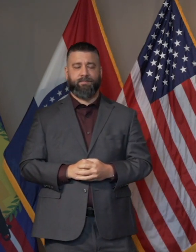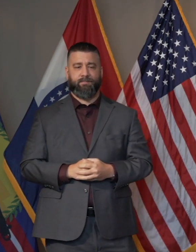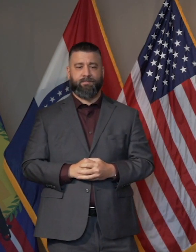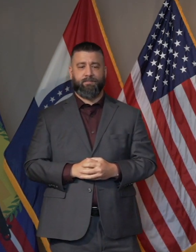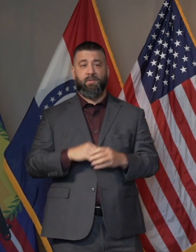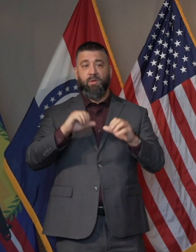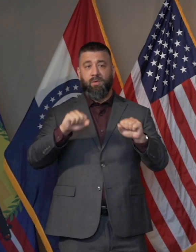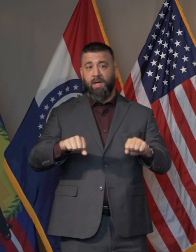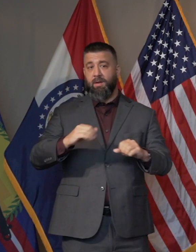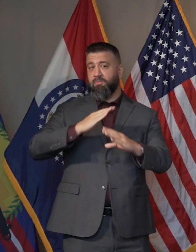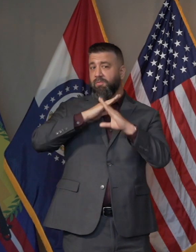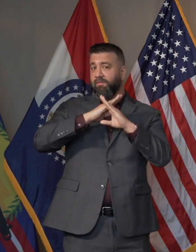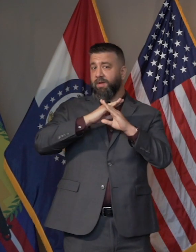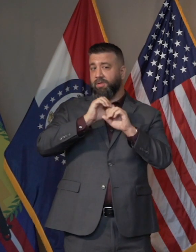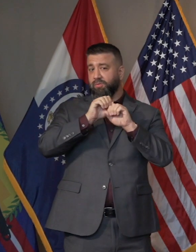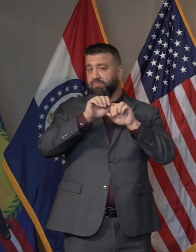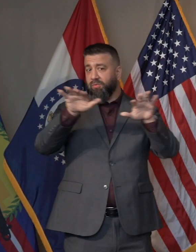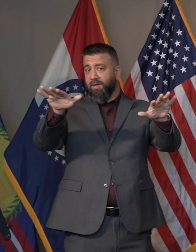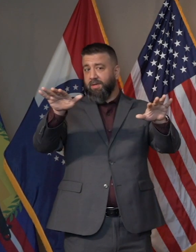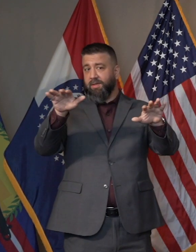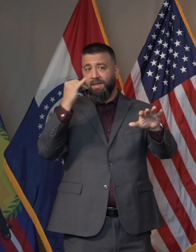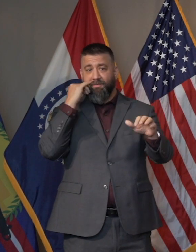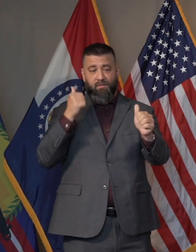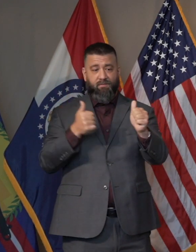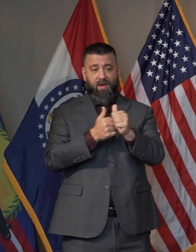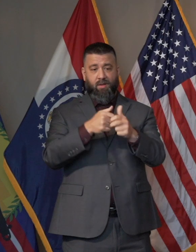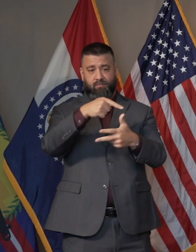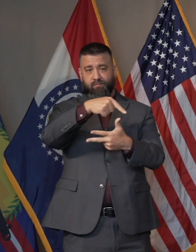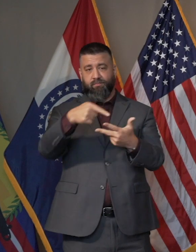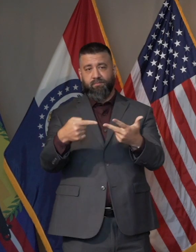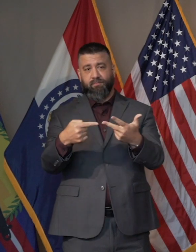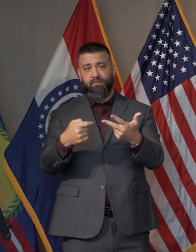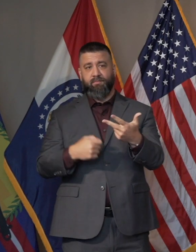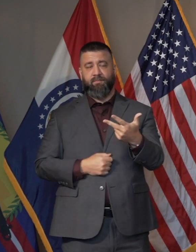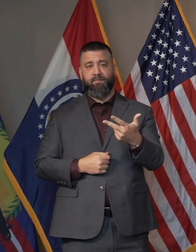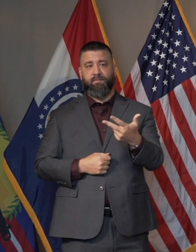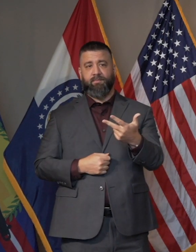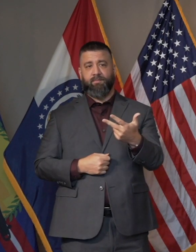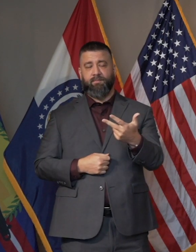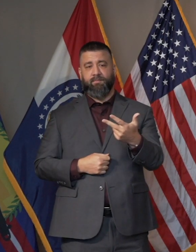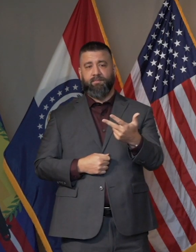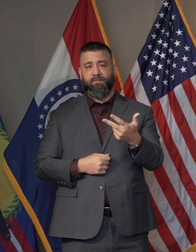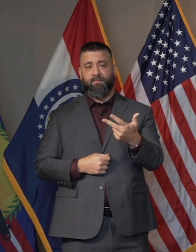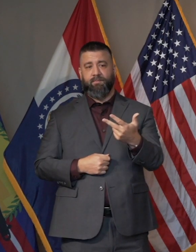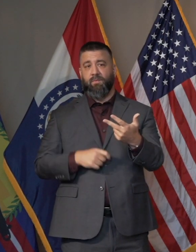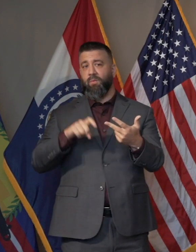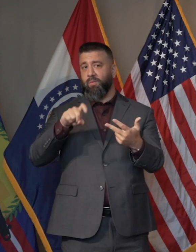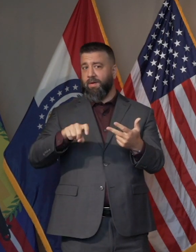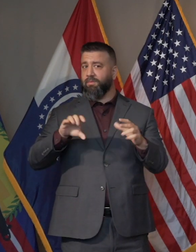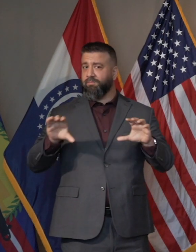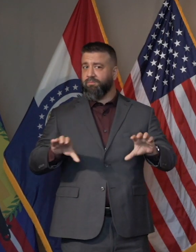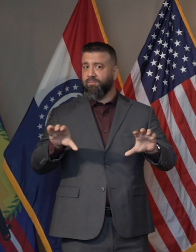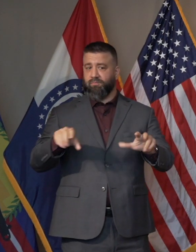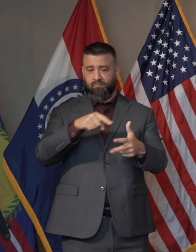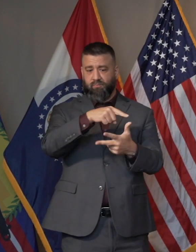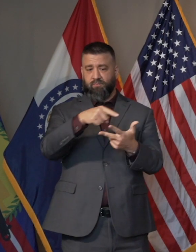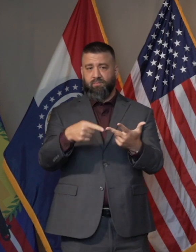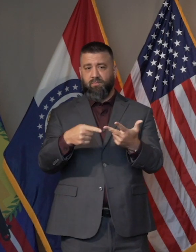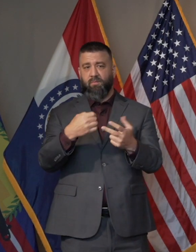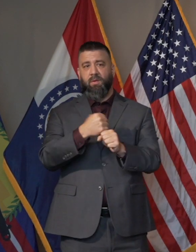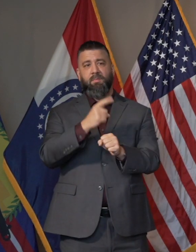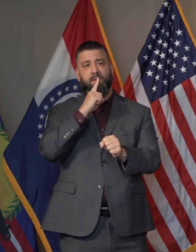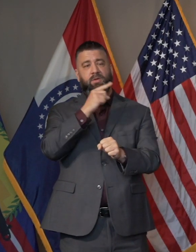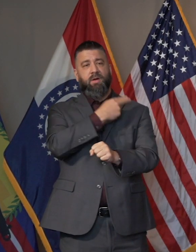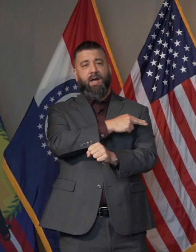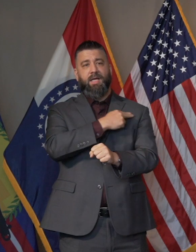is preventable if we can all follow our public health orders. We have to take these actions to ensure that our hospitals are